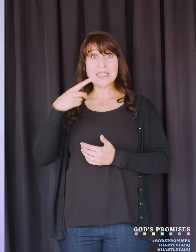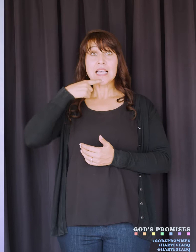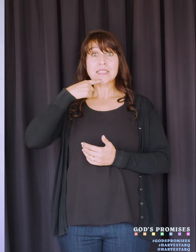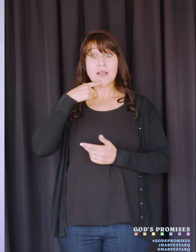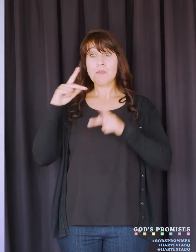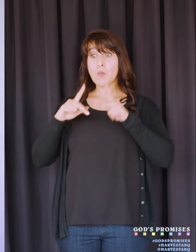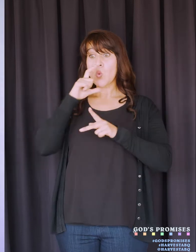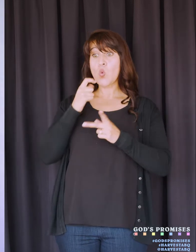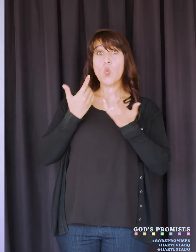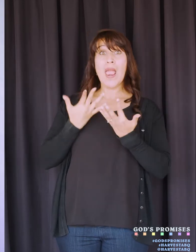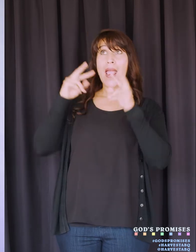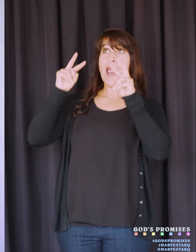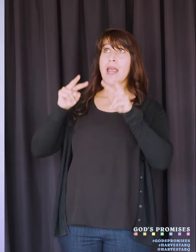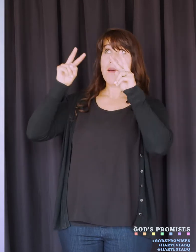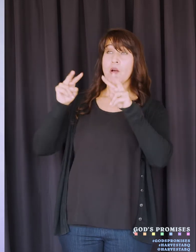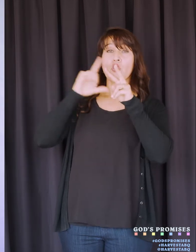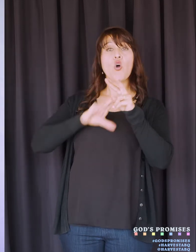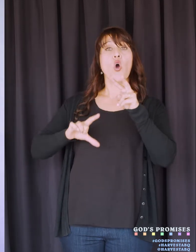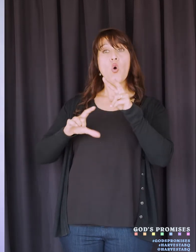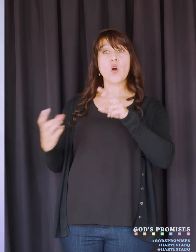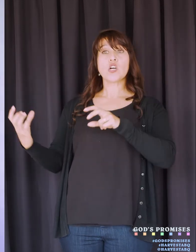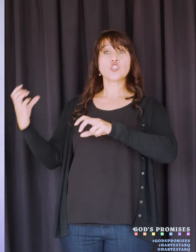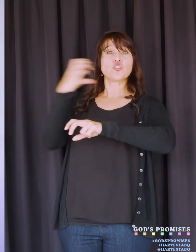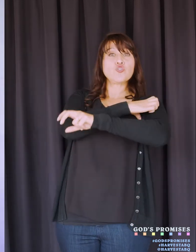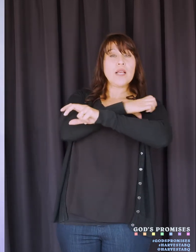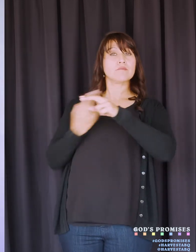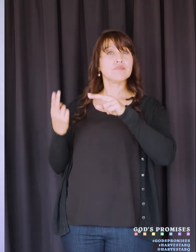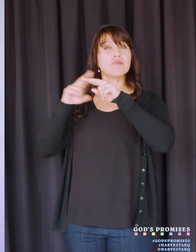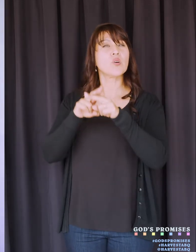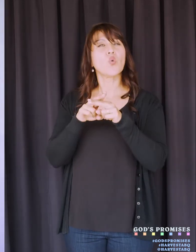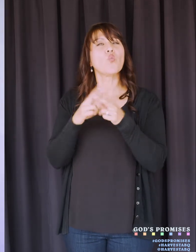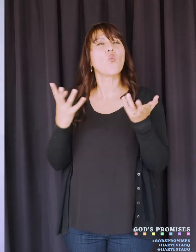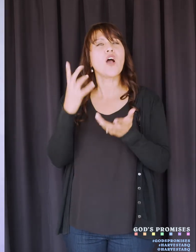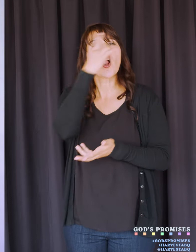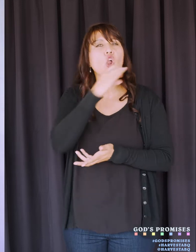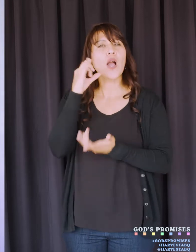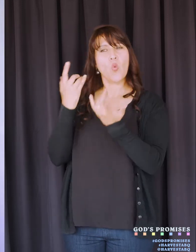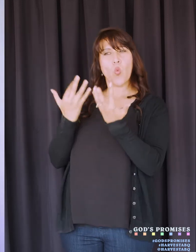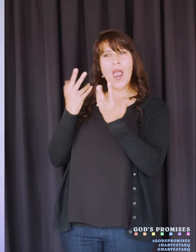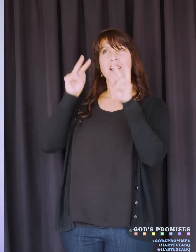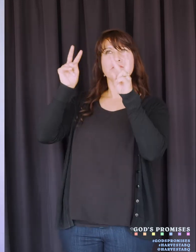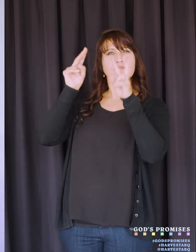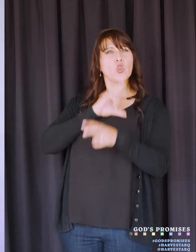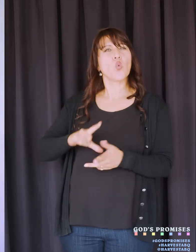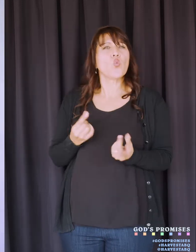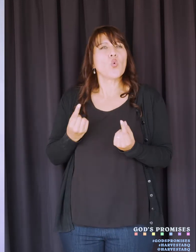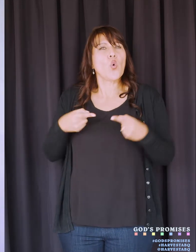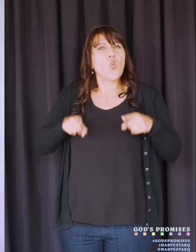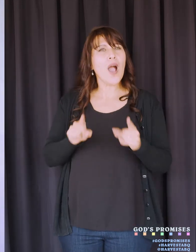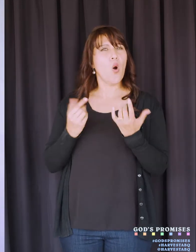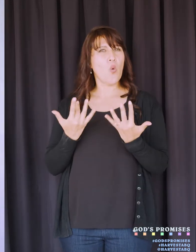wait on the Lord will renew their strength. What does it look like to wait on the Lord? What do you do while